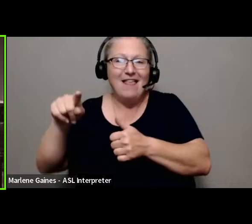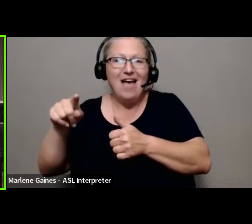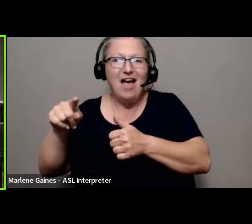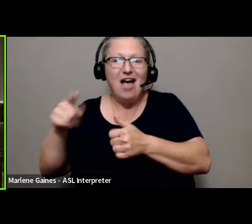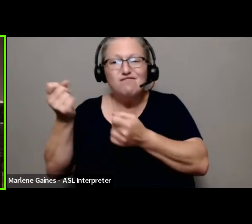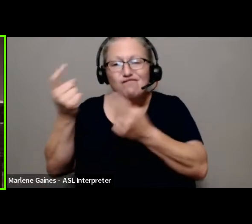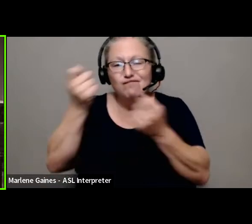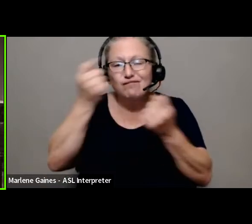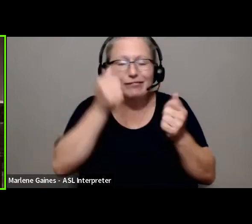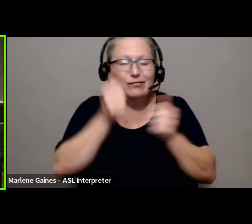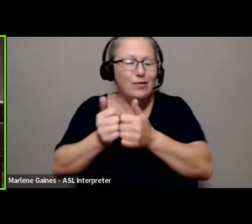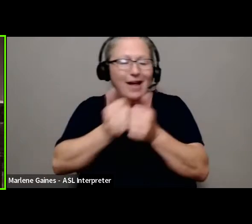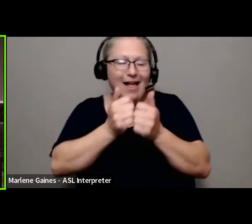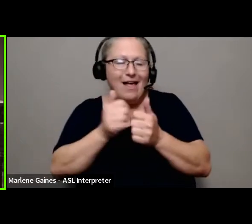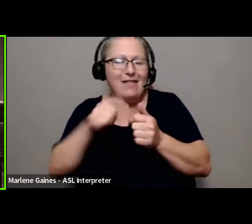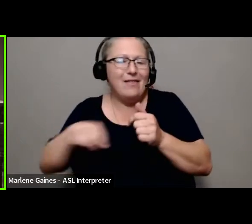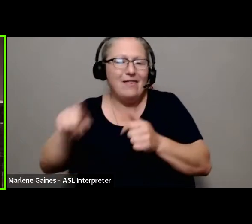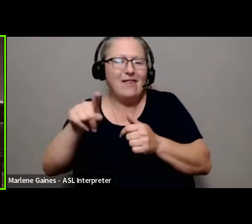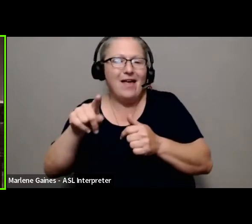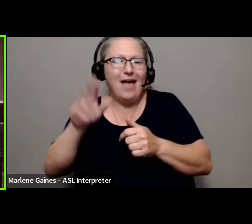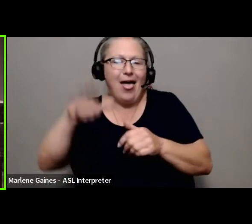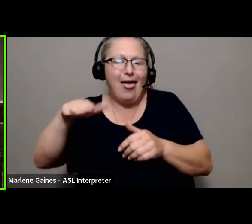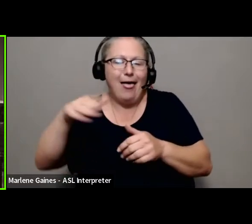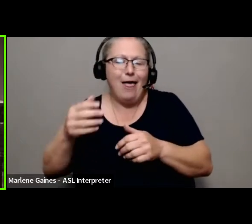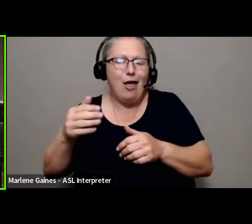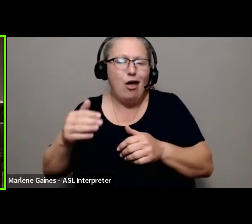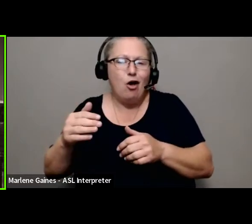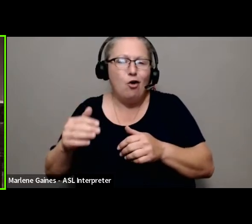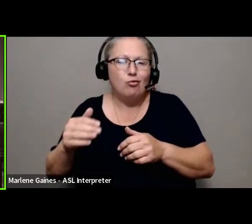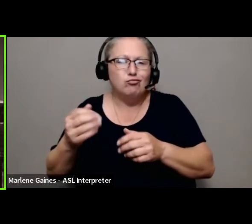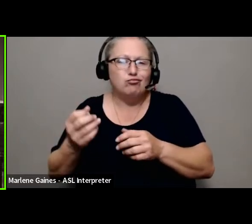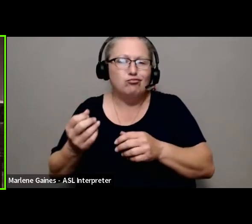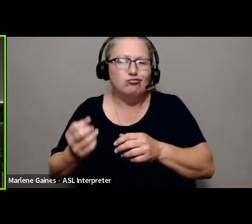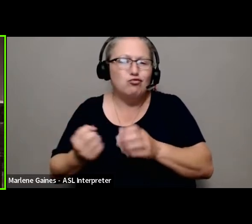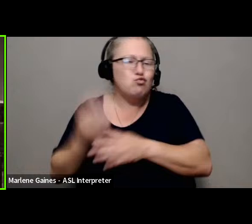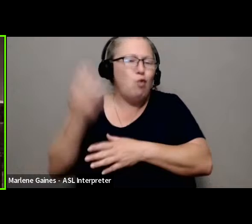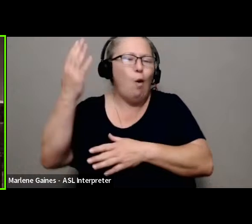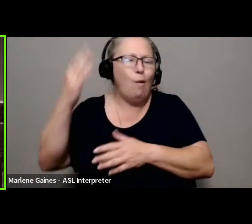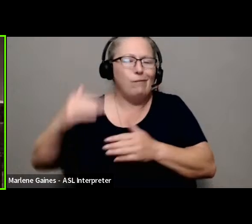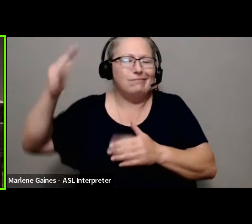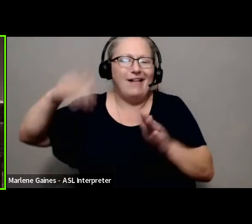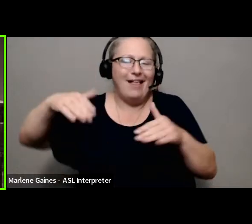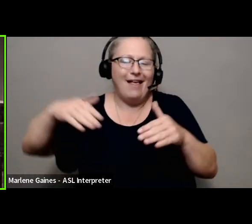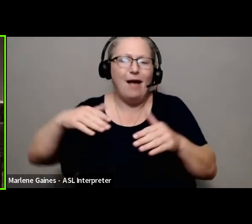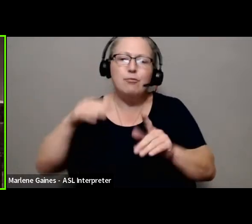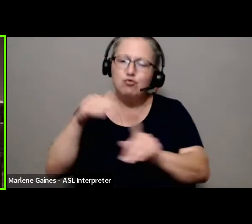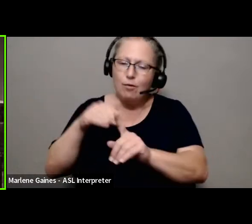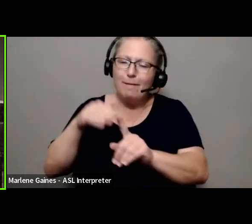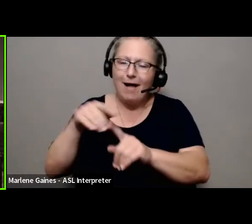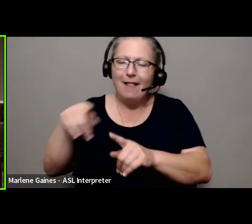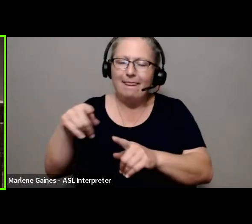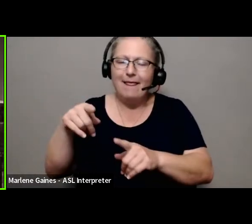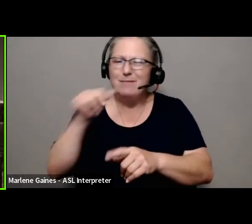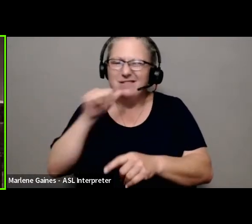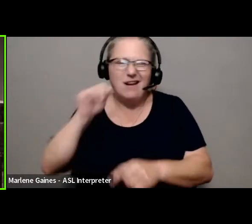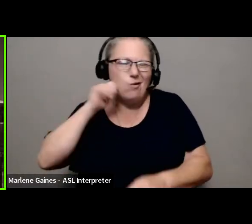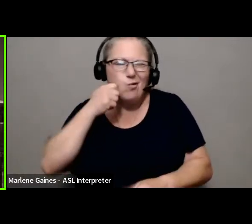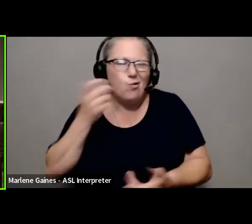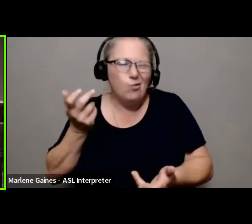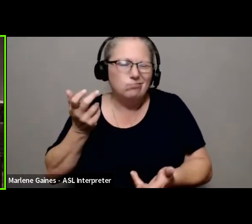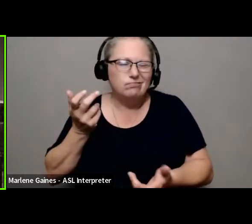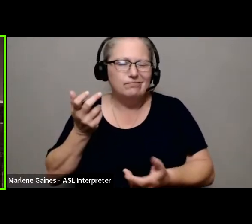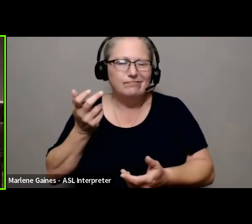they just, haven't really grown up yet. So it's a good reminder for them that that's not cool.